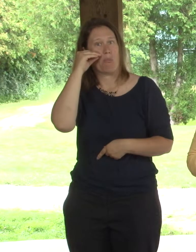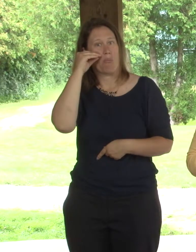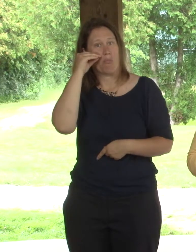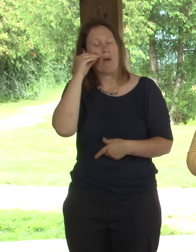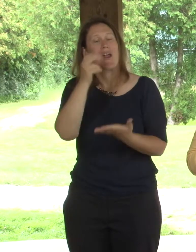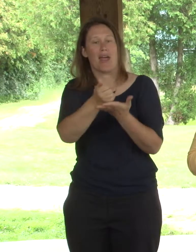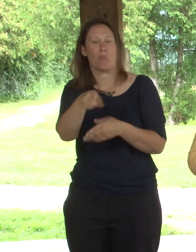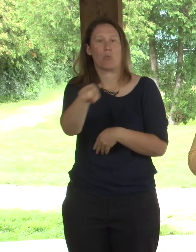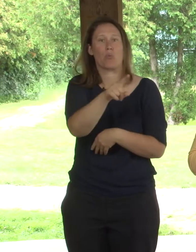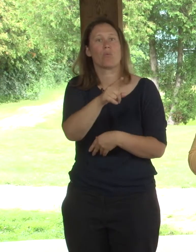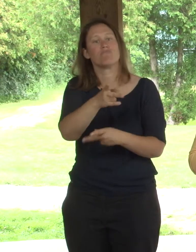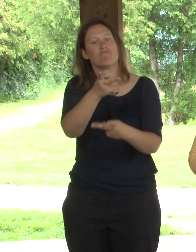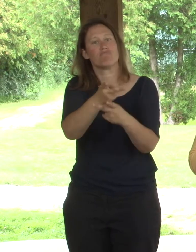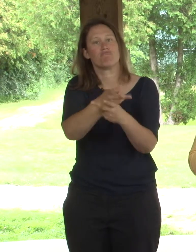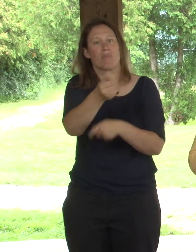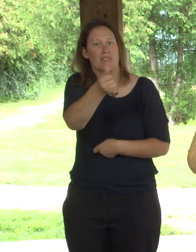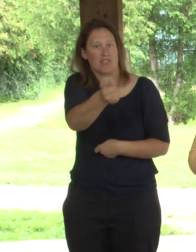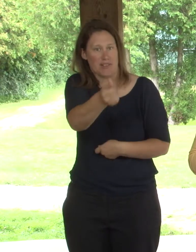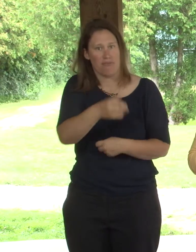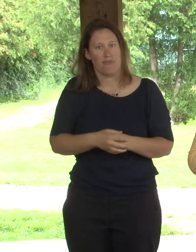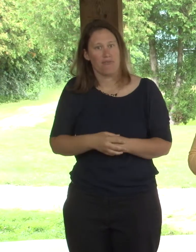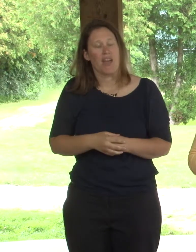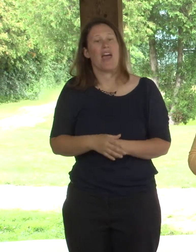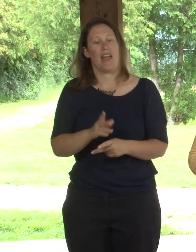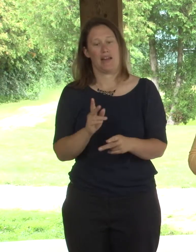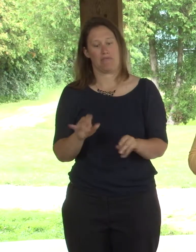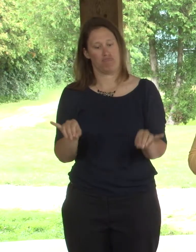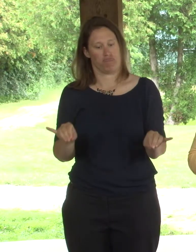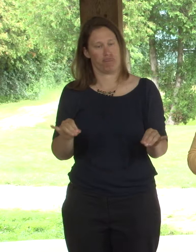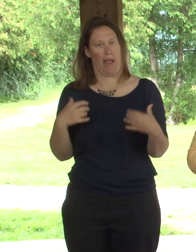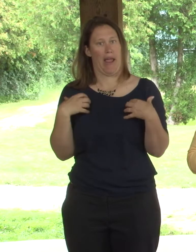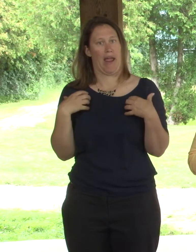you require in order to maintain good health and well-being.